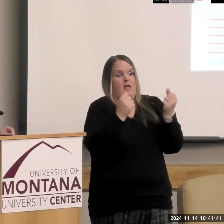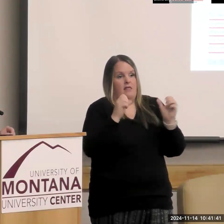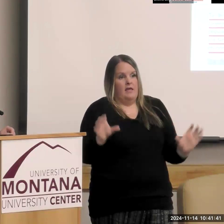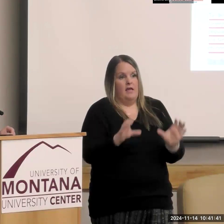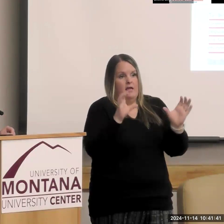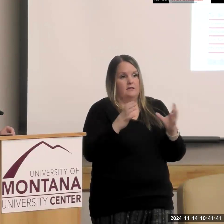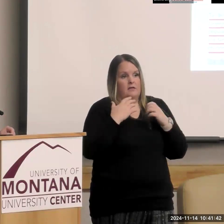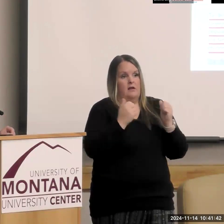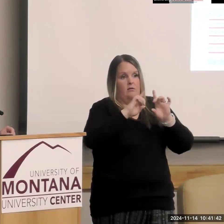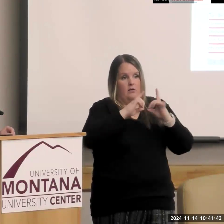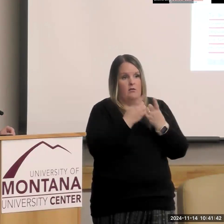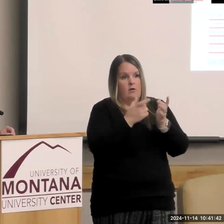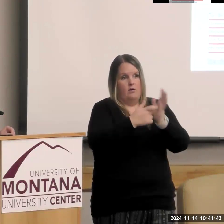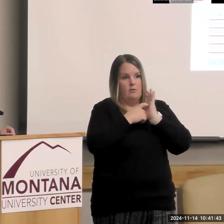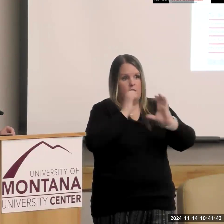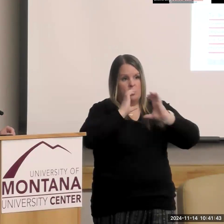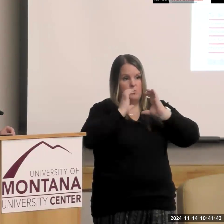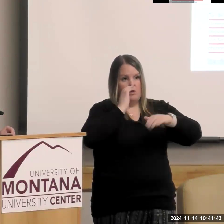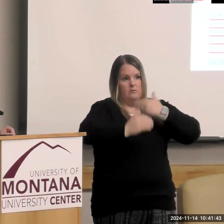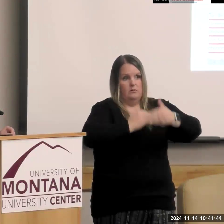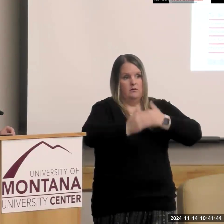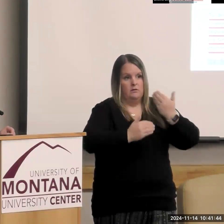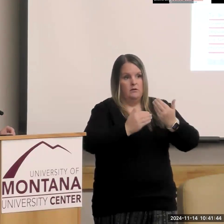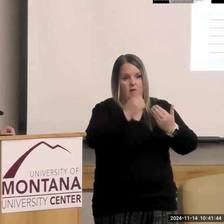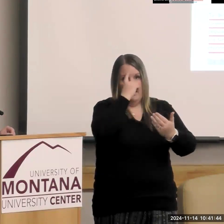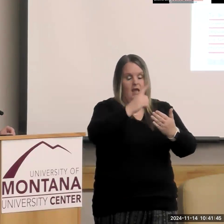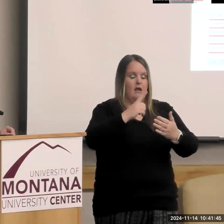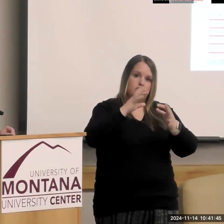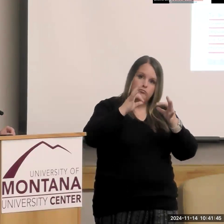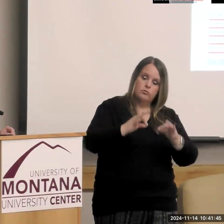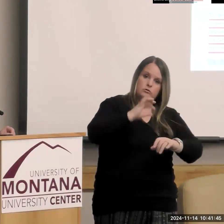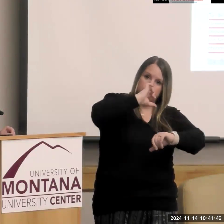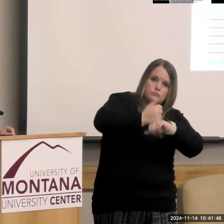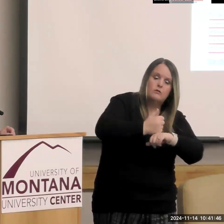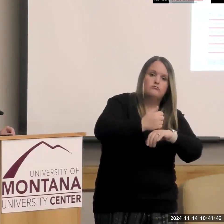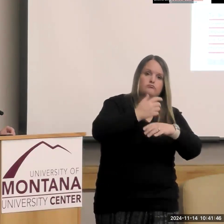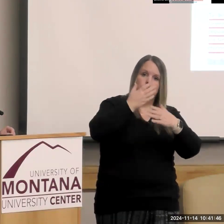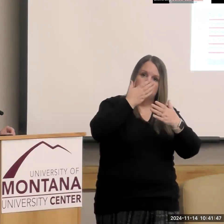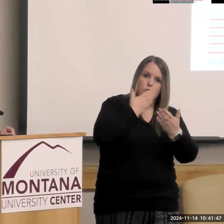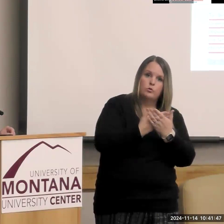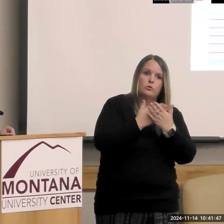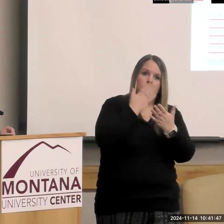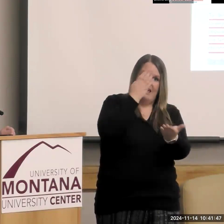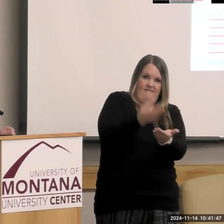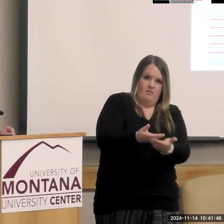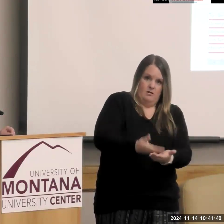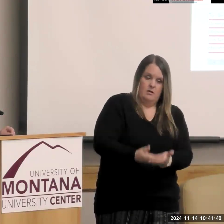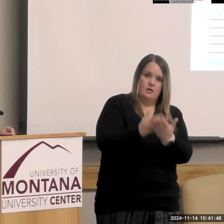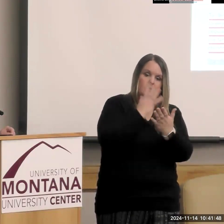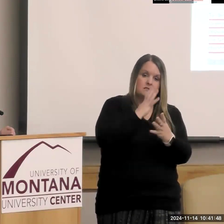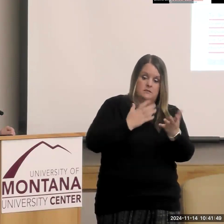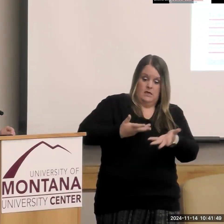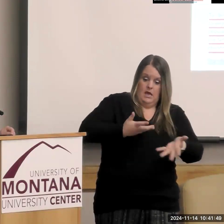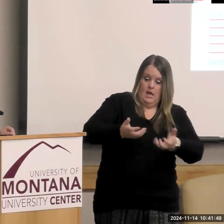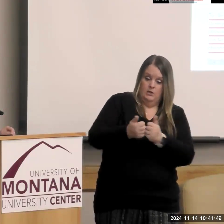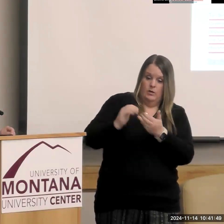require communication procedures that consider sound evidence, engagement with community members during the design of